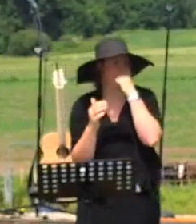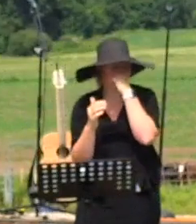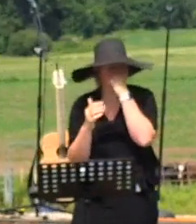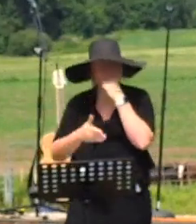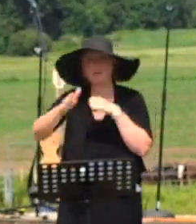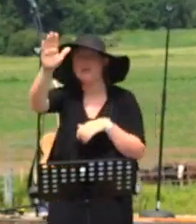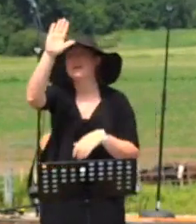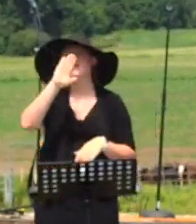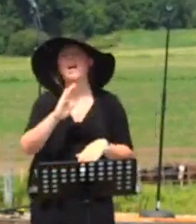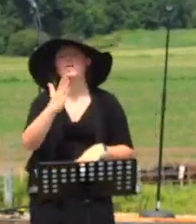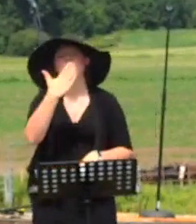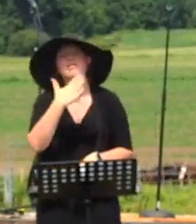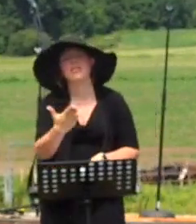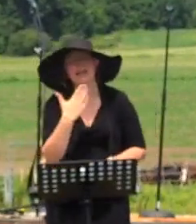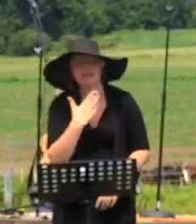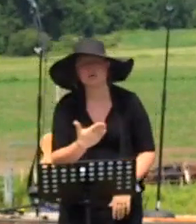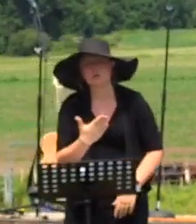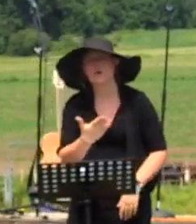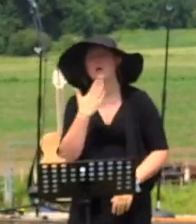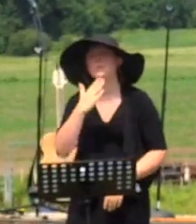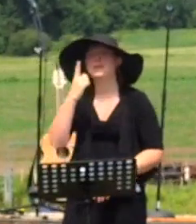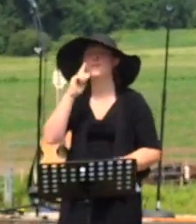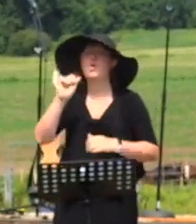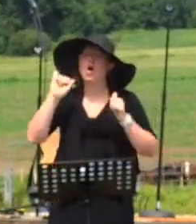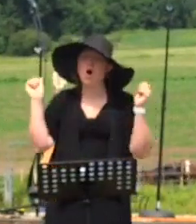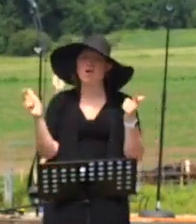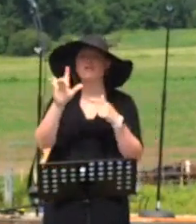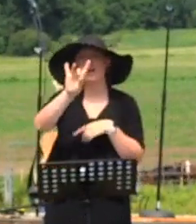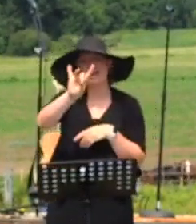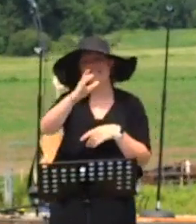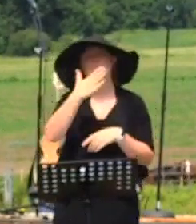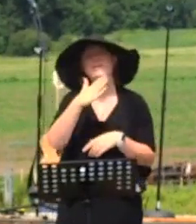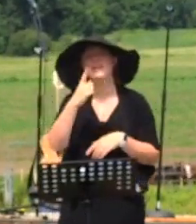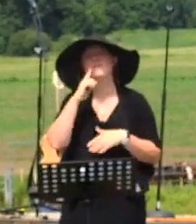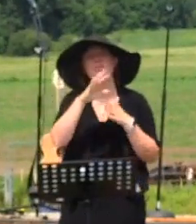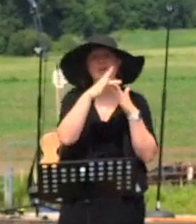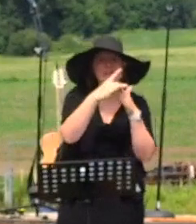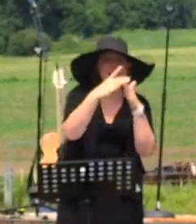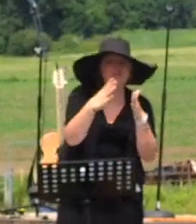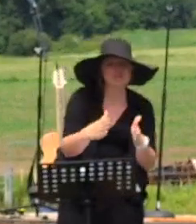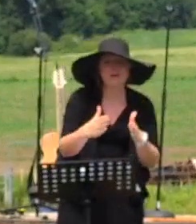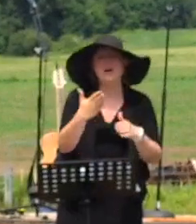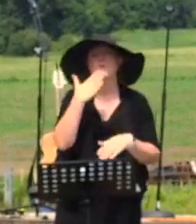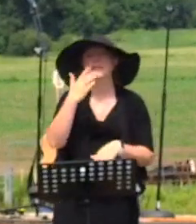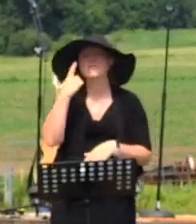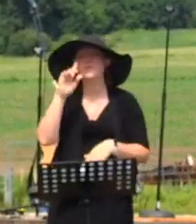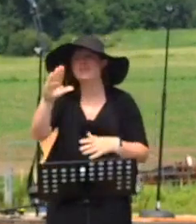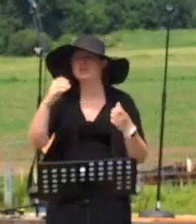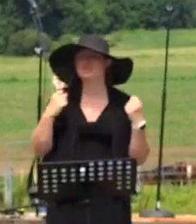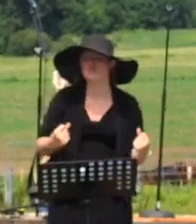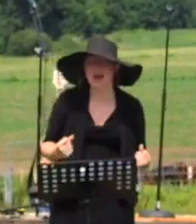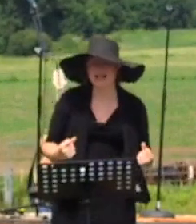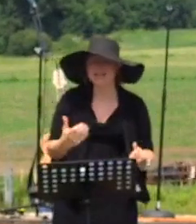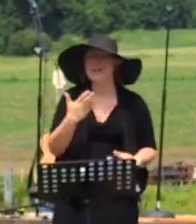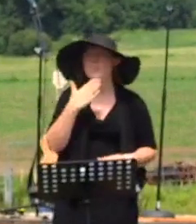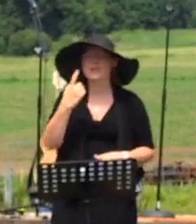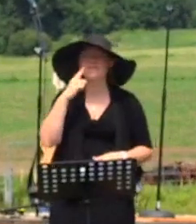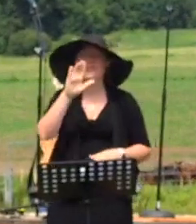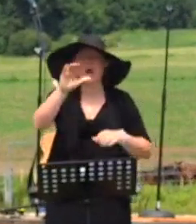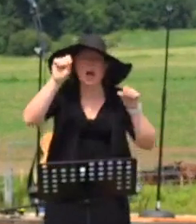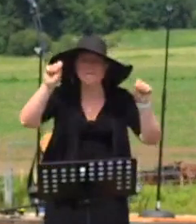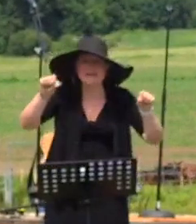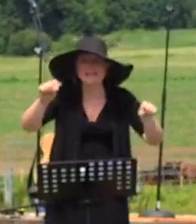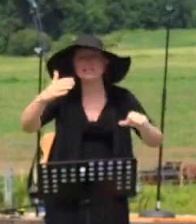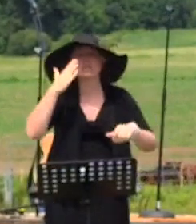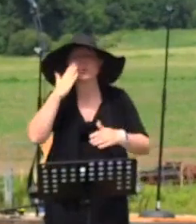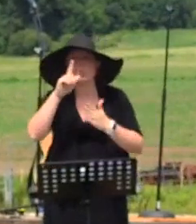God, we thank you. We thank you for our eights. We thank you for their leadership. We thank you for their strength. We thank you for their ability to know what needs